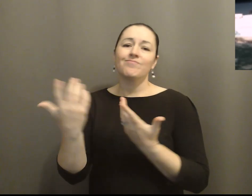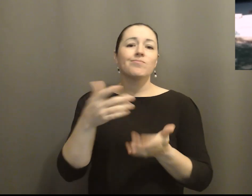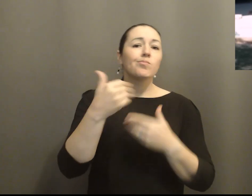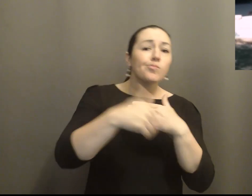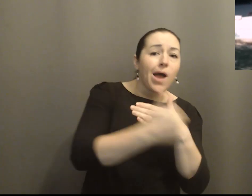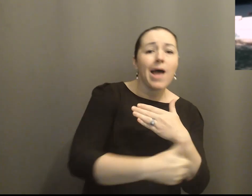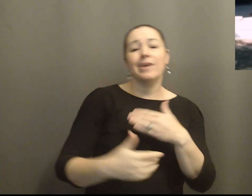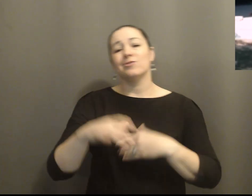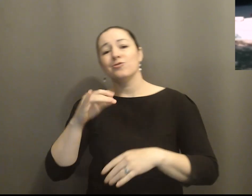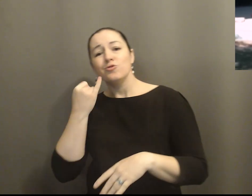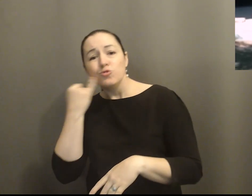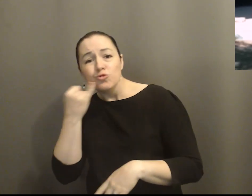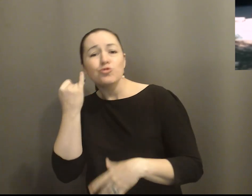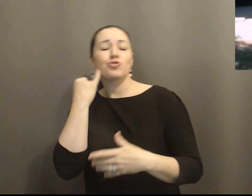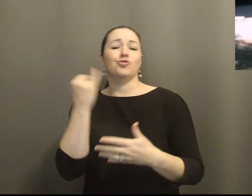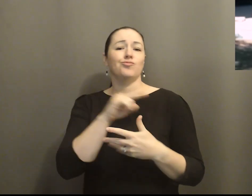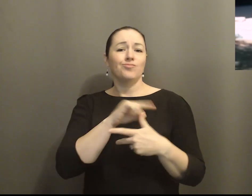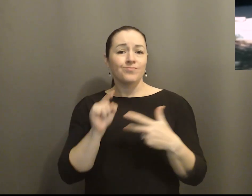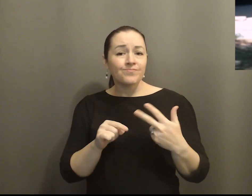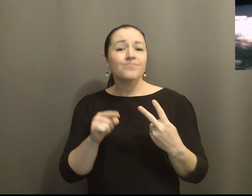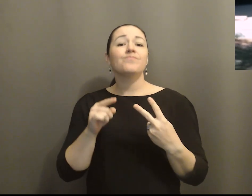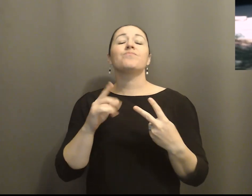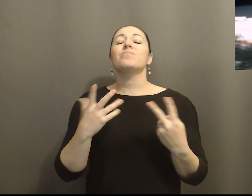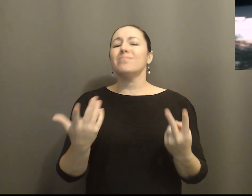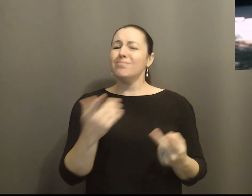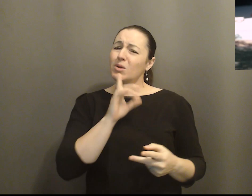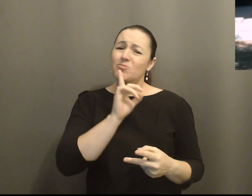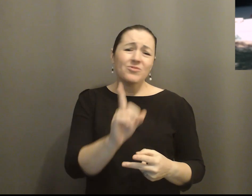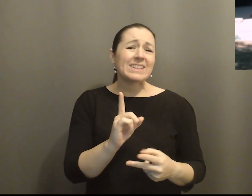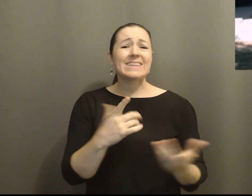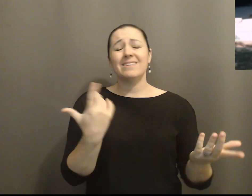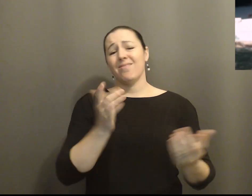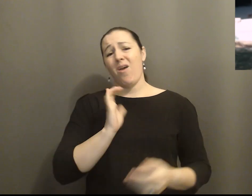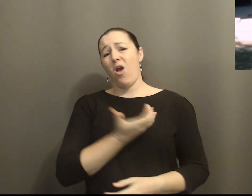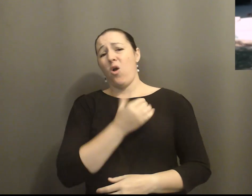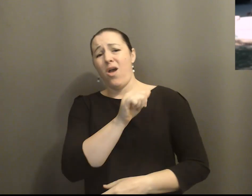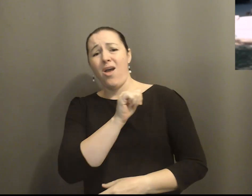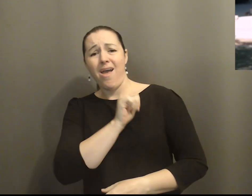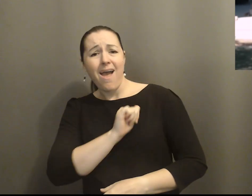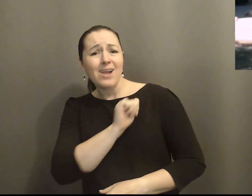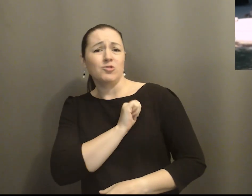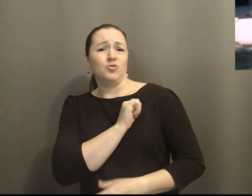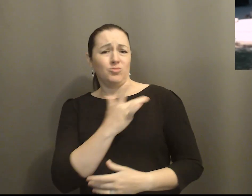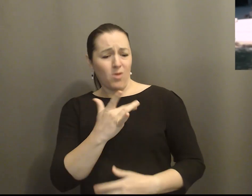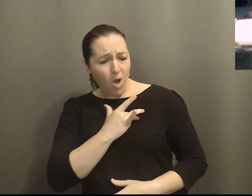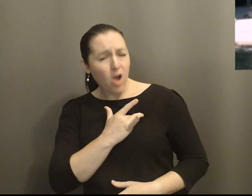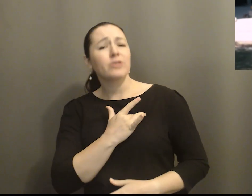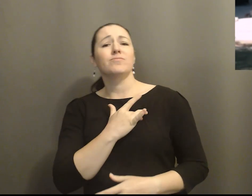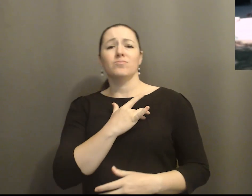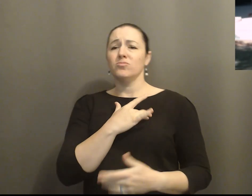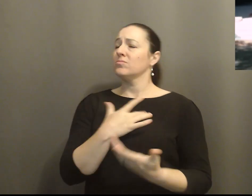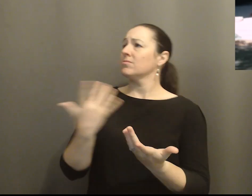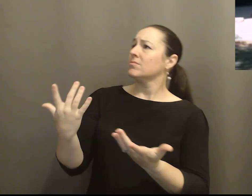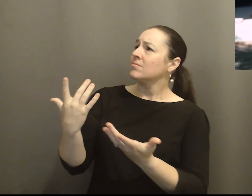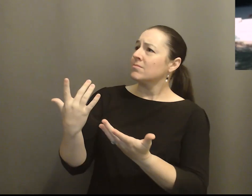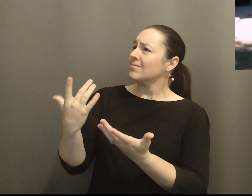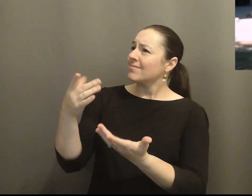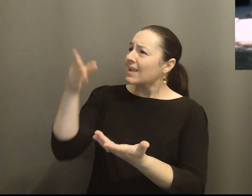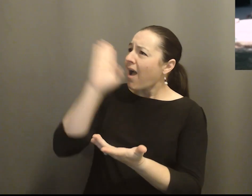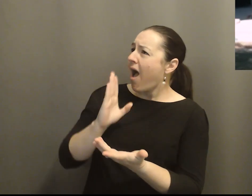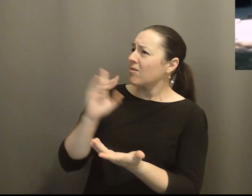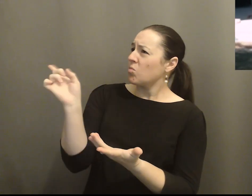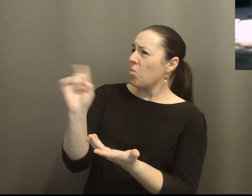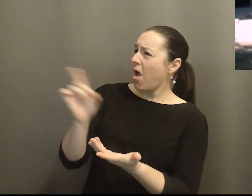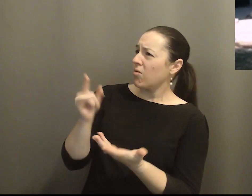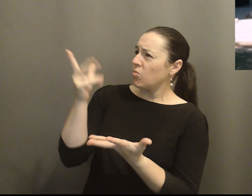to put together? Because God knows our heart, but really it's about our heart attitude and reflecting and walking through, God, where do you want me